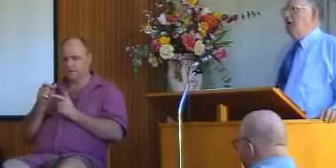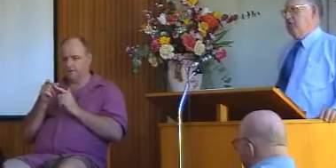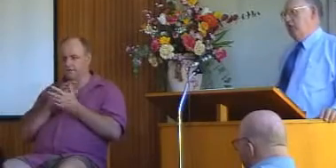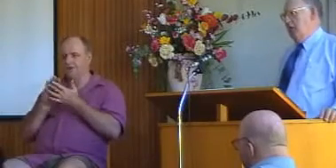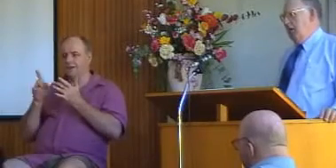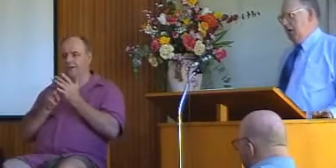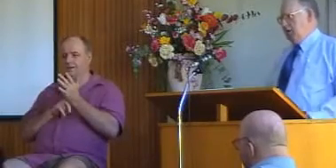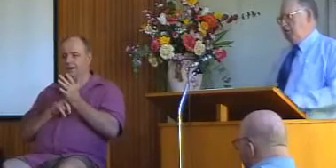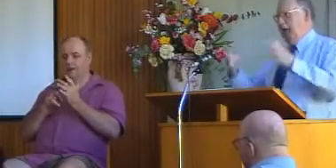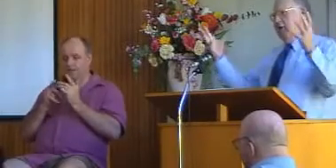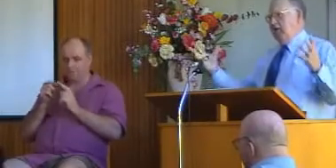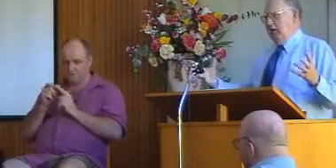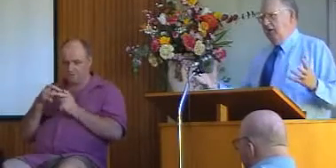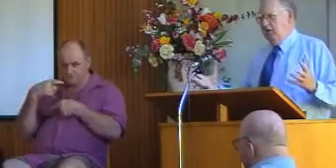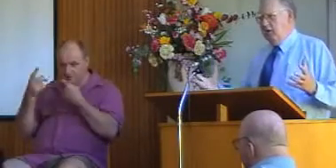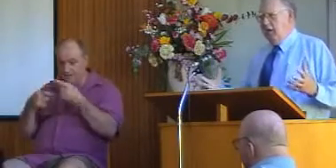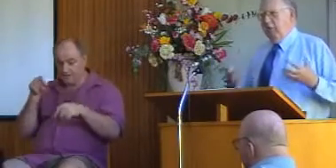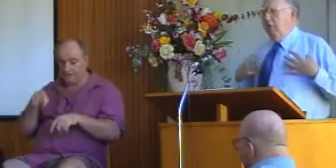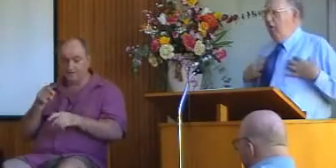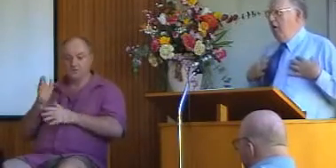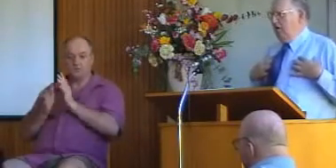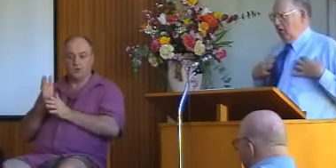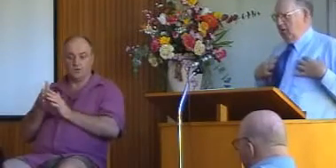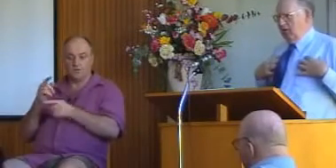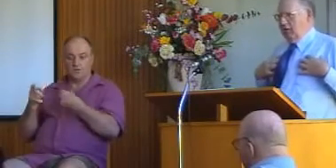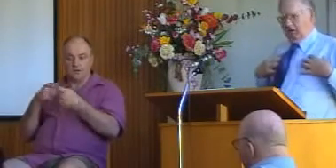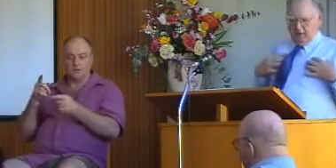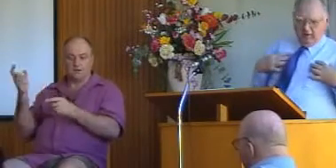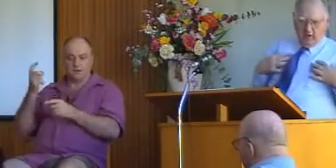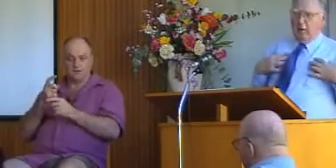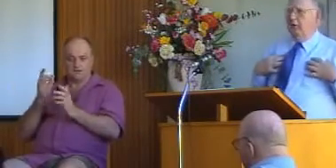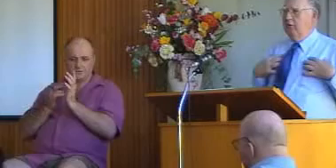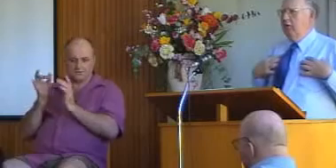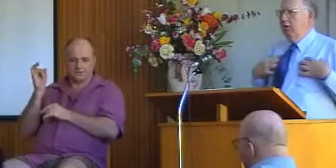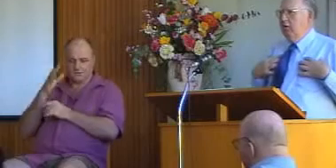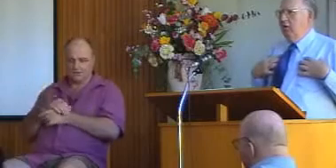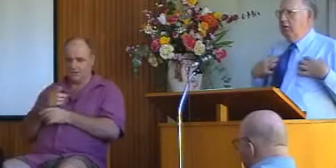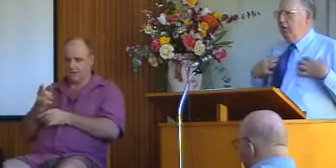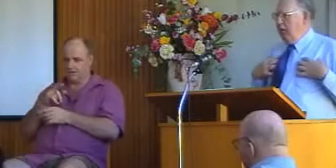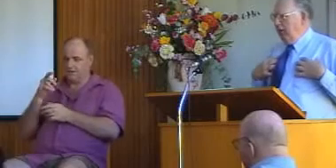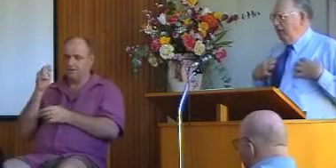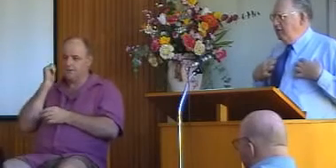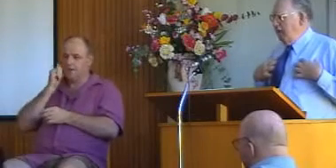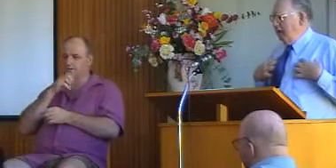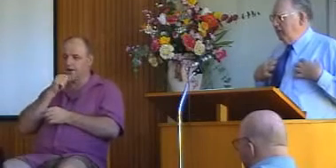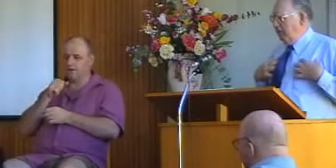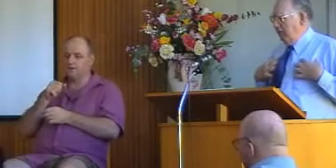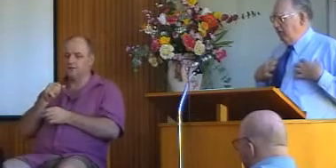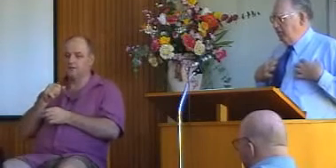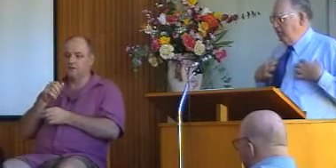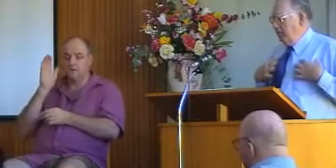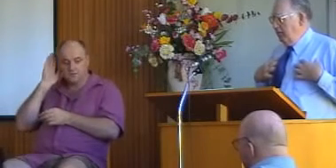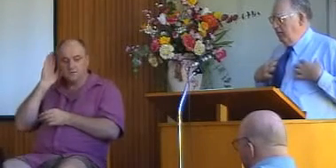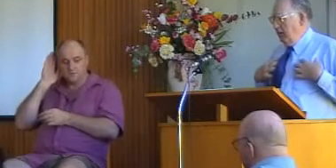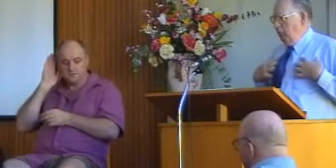him Christ and explained things. And before long, this Ethiopian yielded his heart to